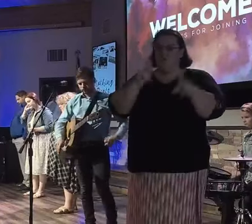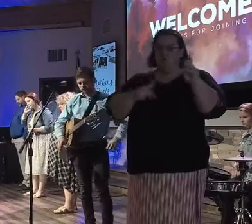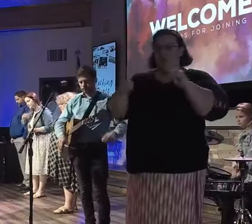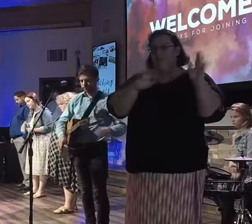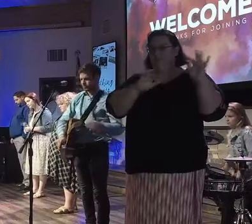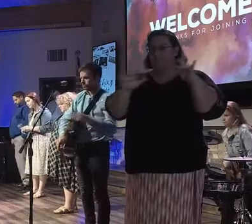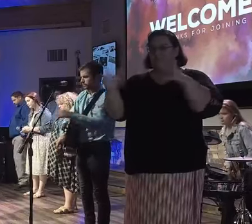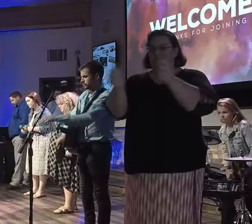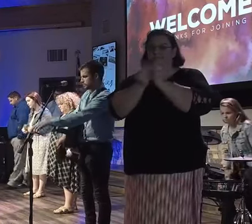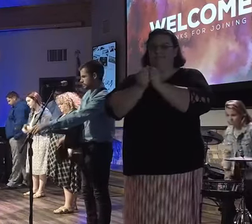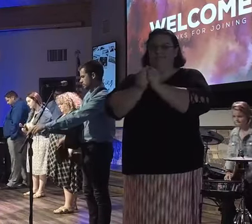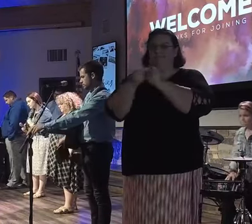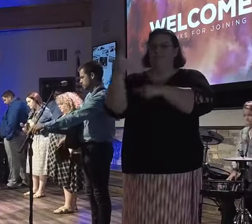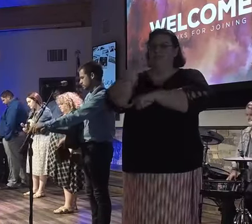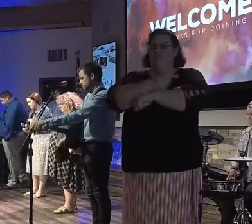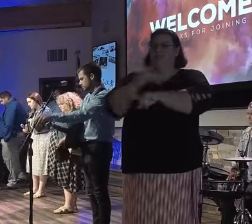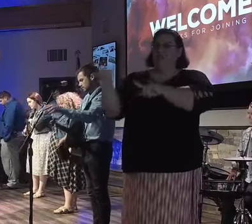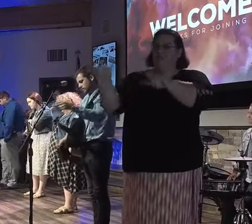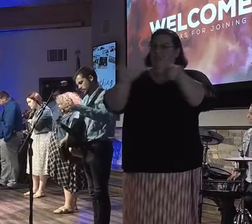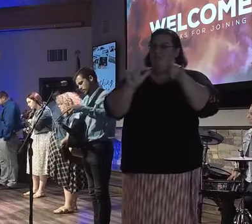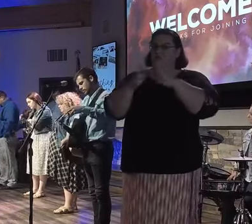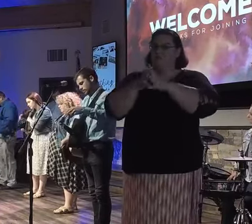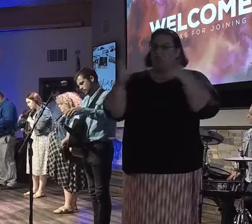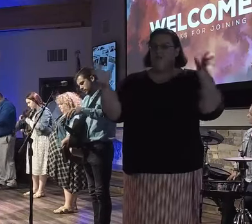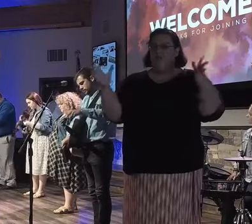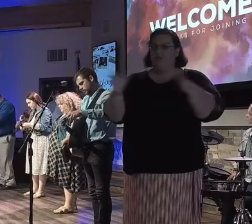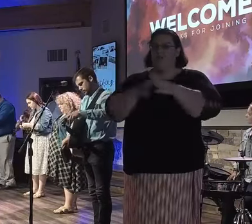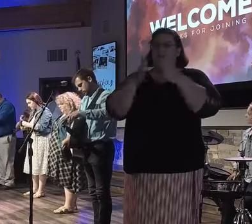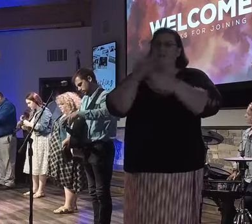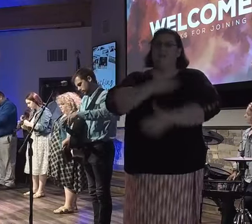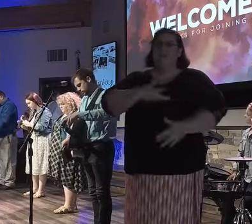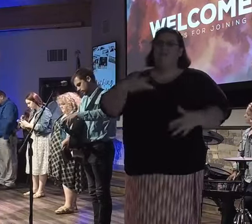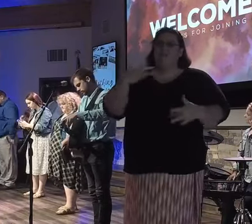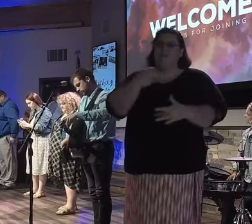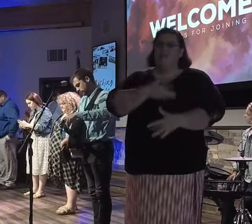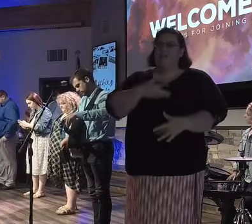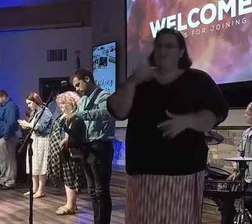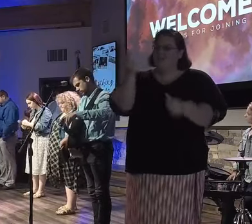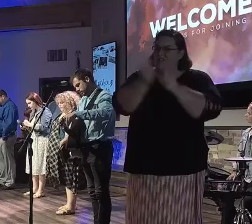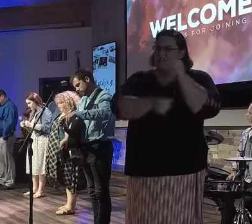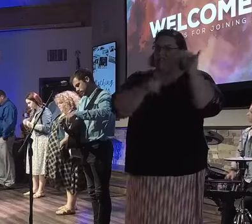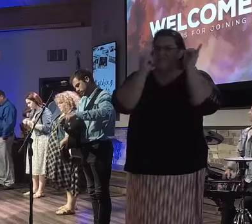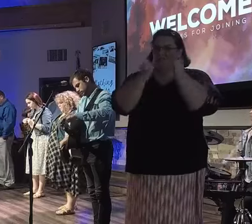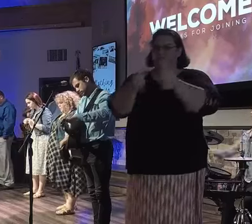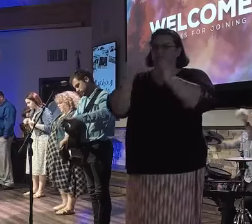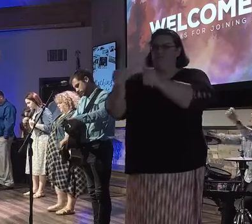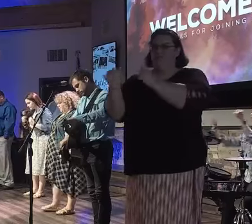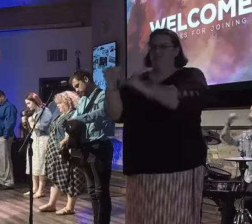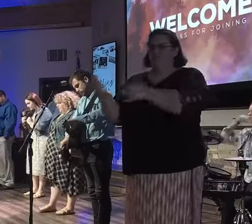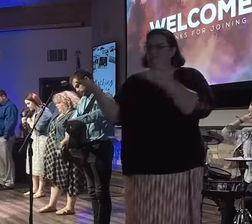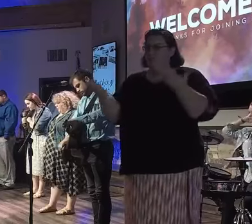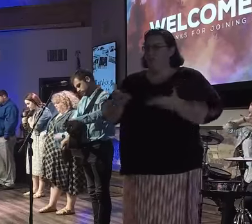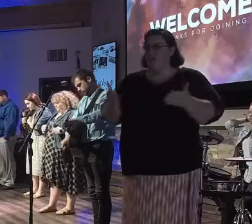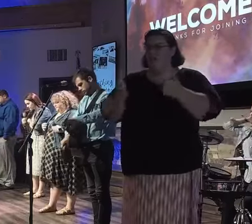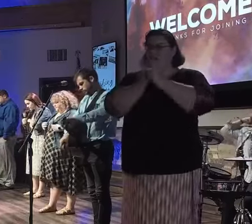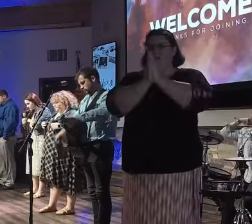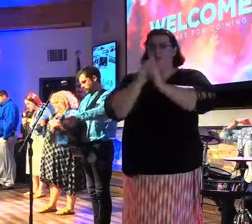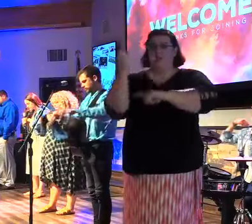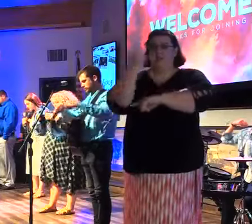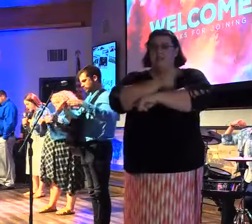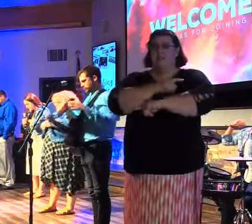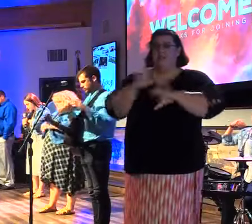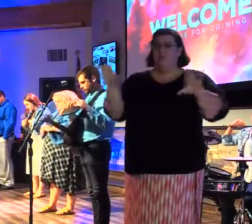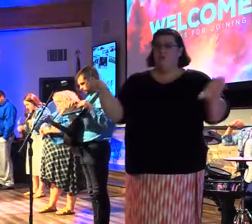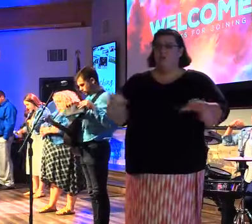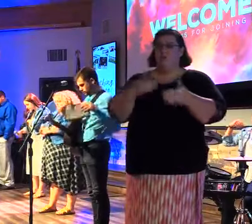here, and we just love everybody so much, and we're so appreciative for just each person that's out here. And we pray that today you'll just do a